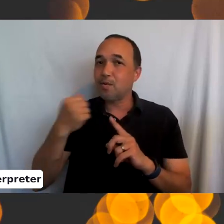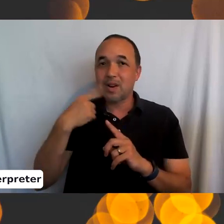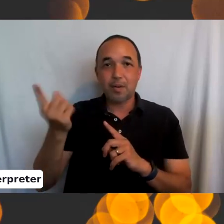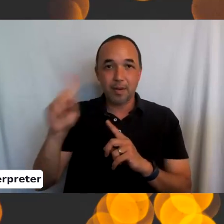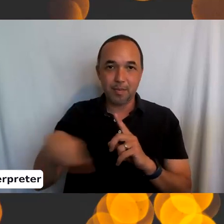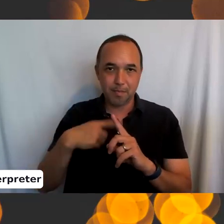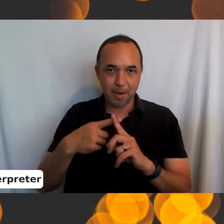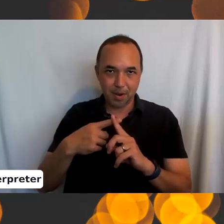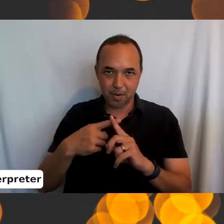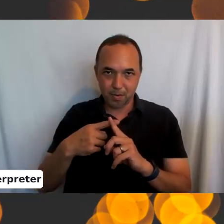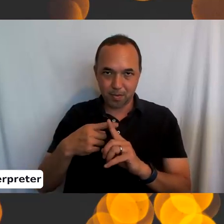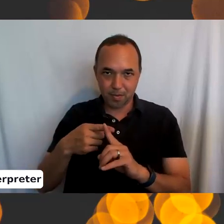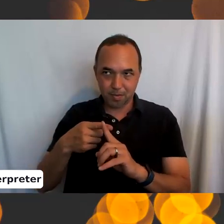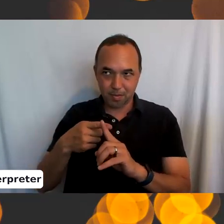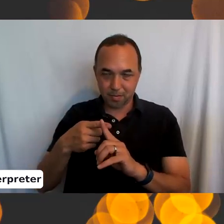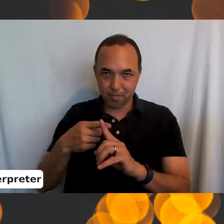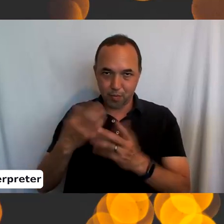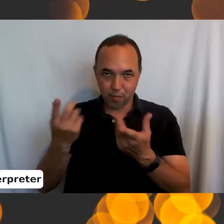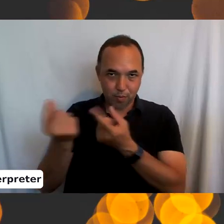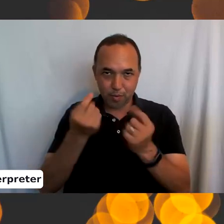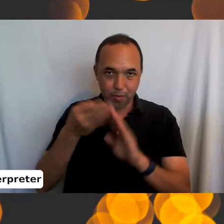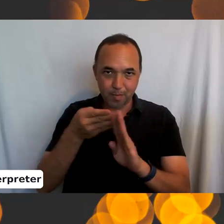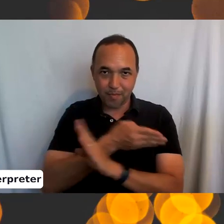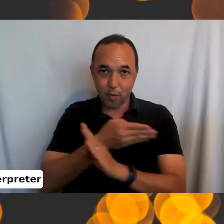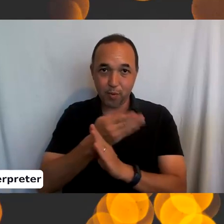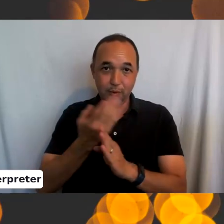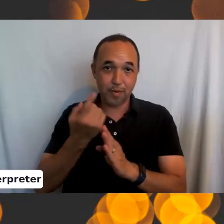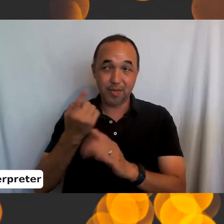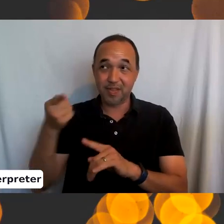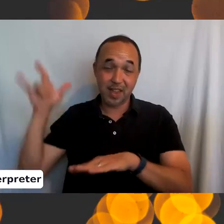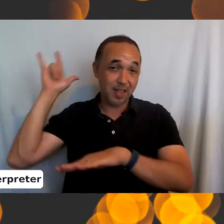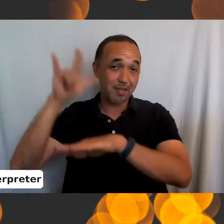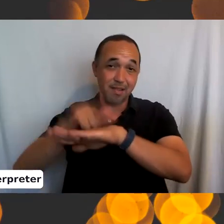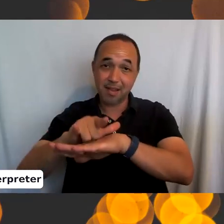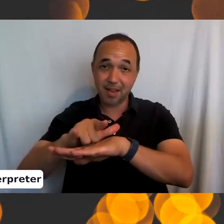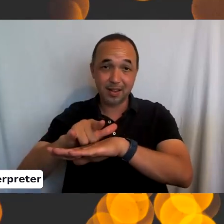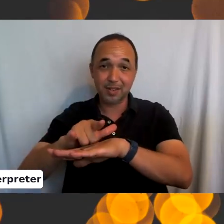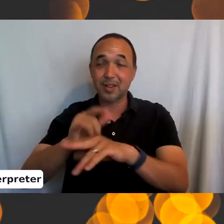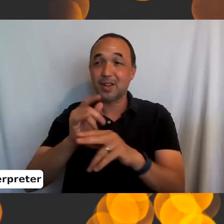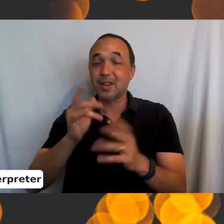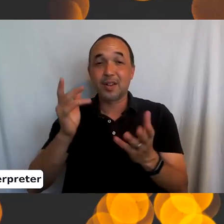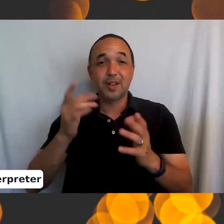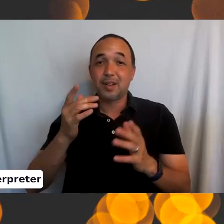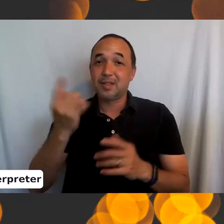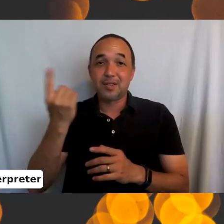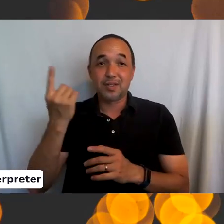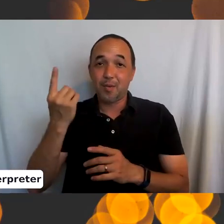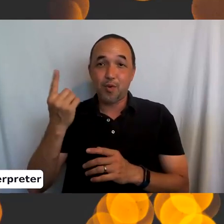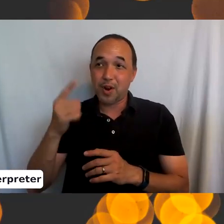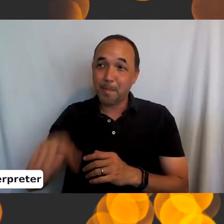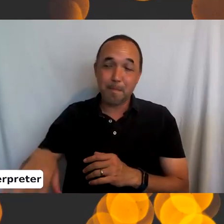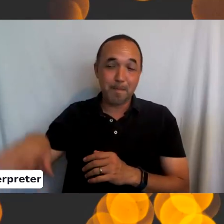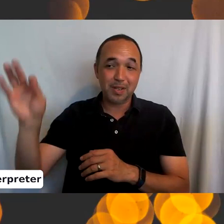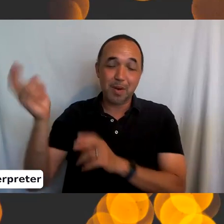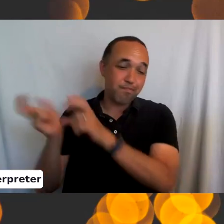our production crew will pick them up and take them to a location, and then sometimes blindfold